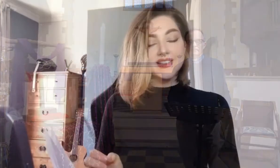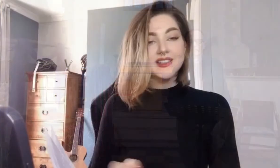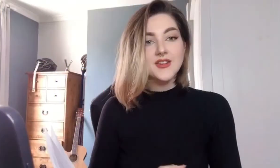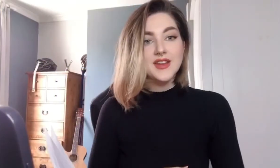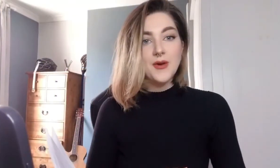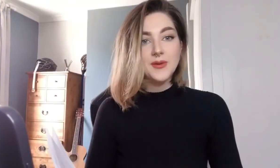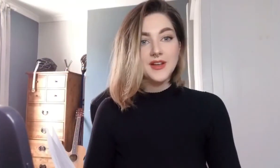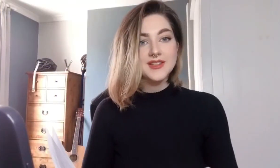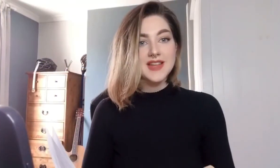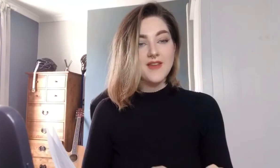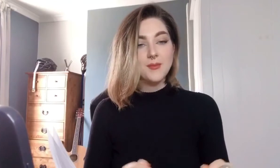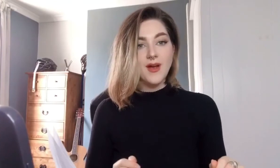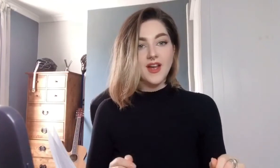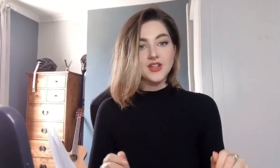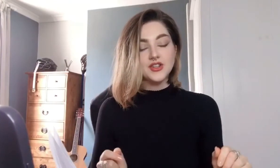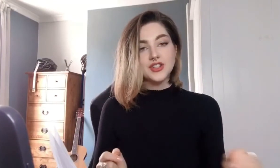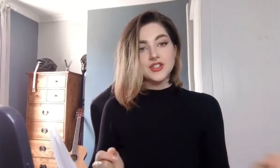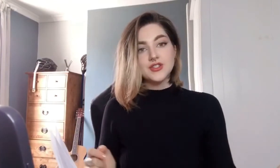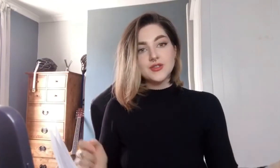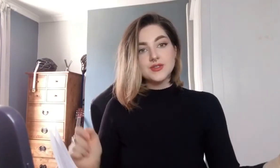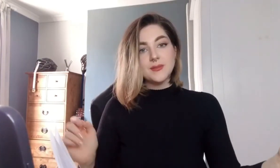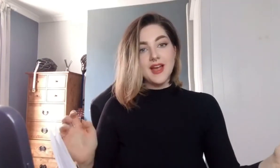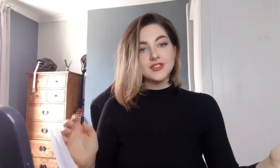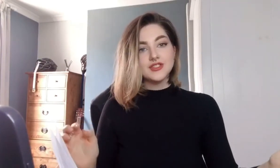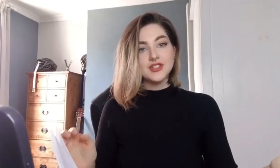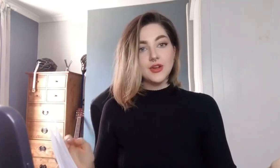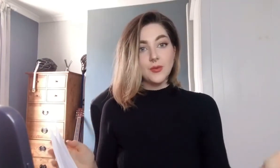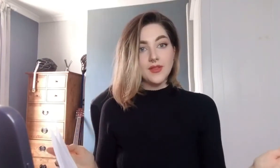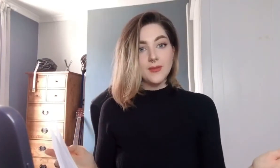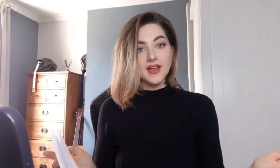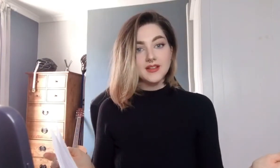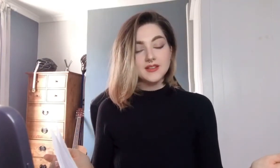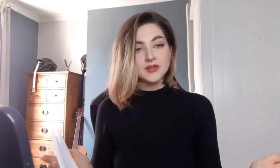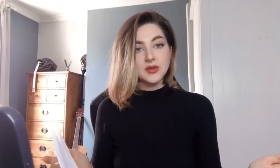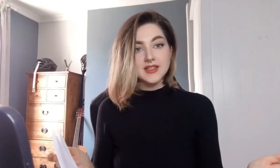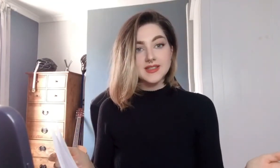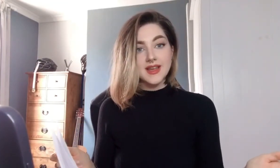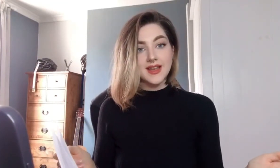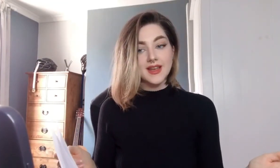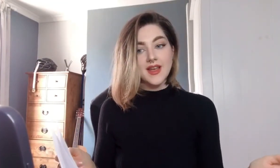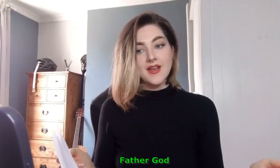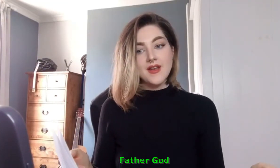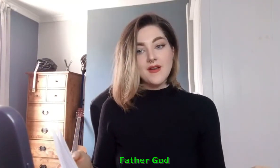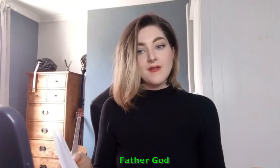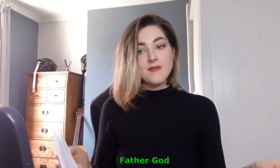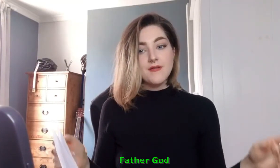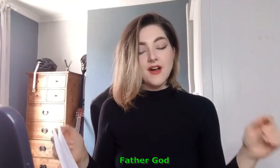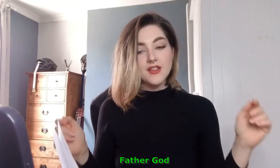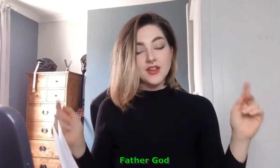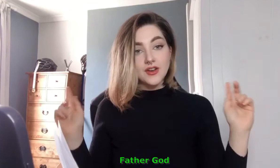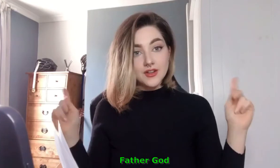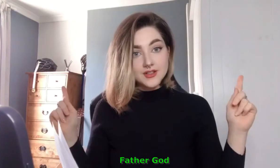So now we're going to have a prayer, and you're going to do some actions along with me. So we're going to say, Father God,